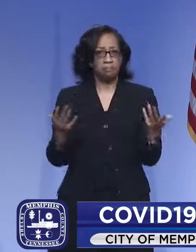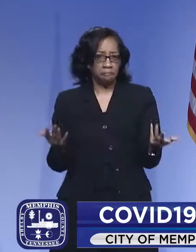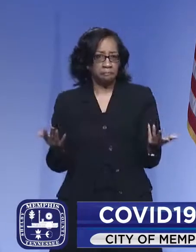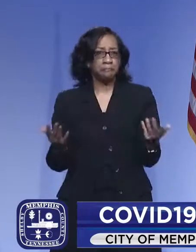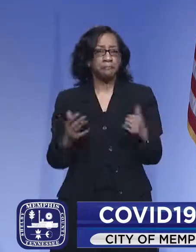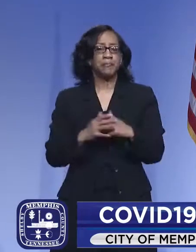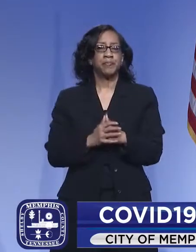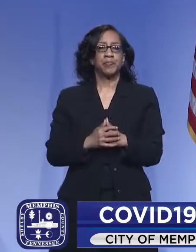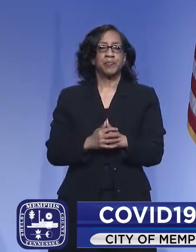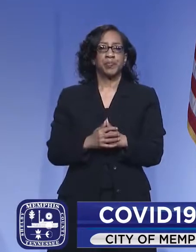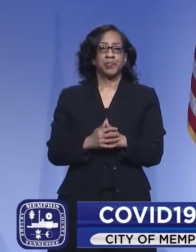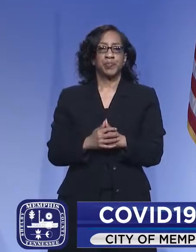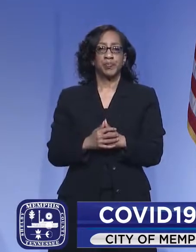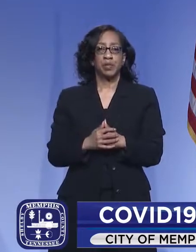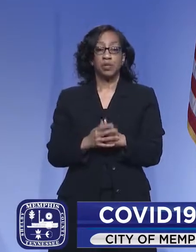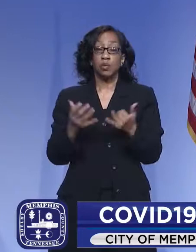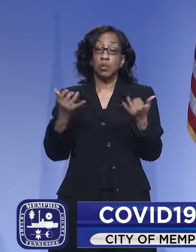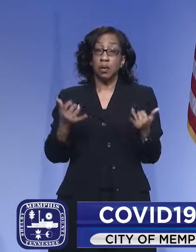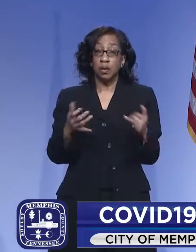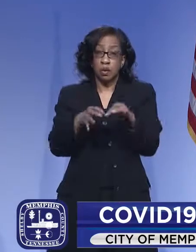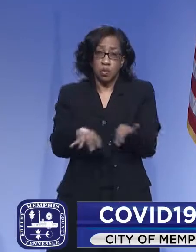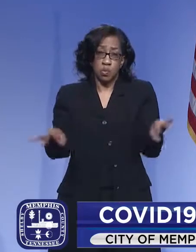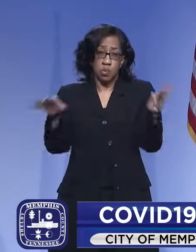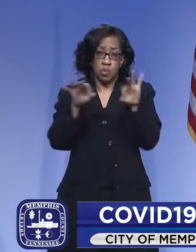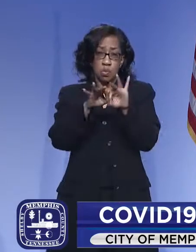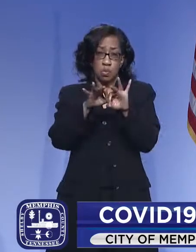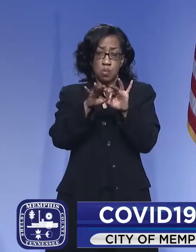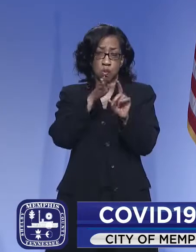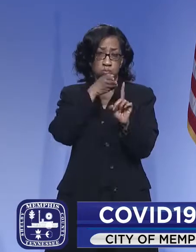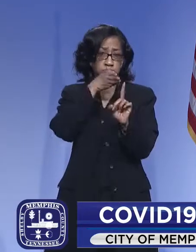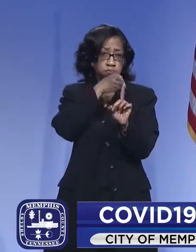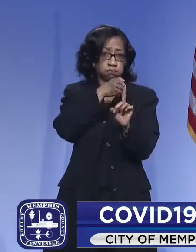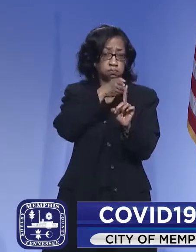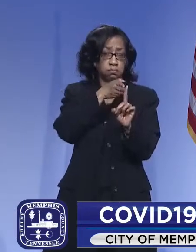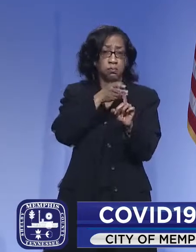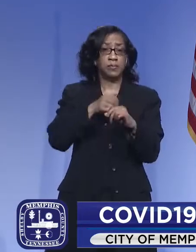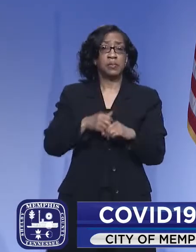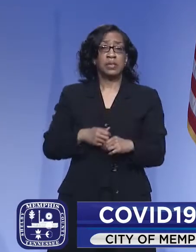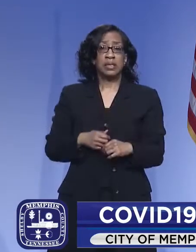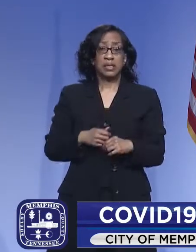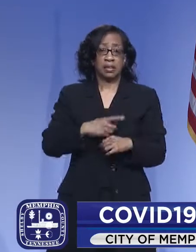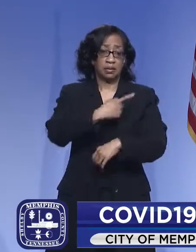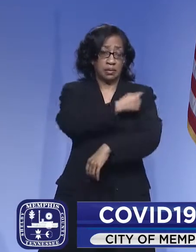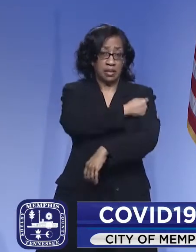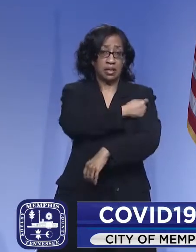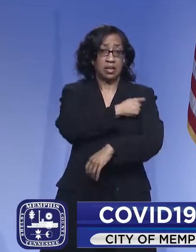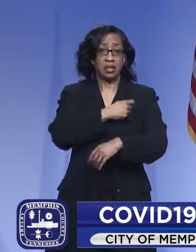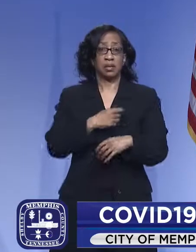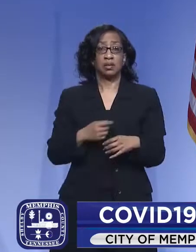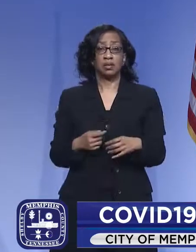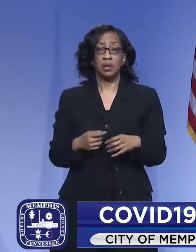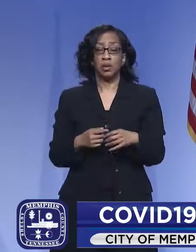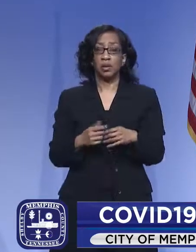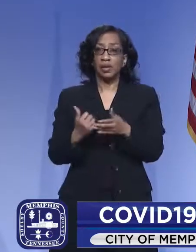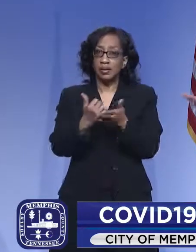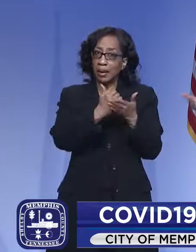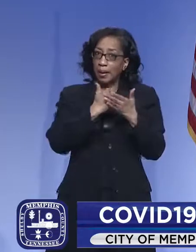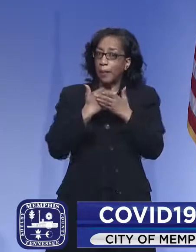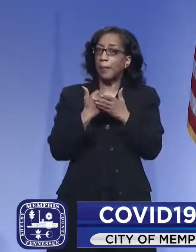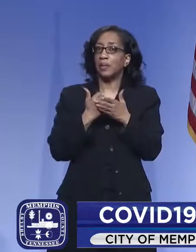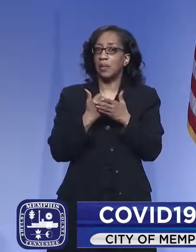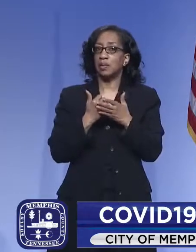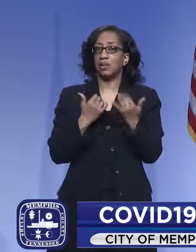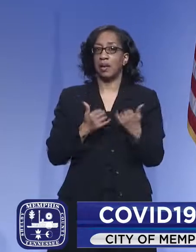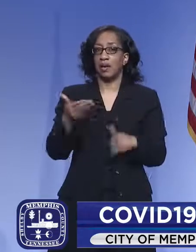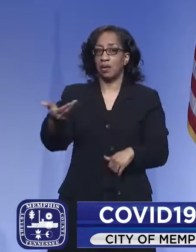the you know, right now I would say that we're optimistic that things are going well, the vaccine campaign is helping us, but I'll invite